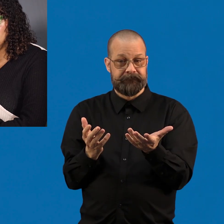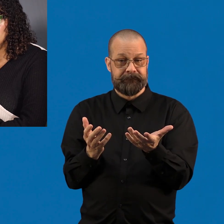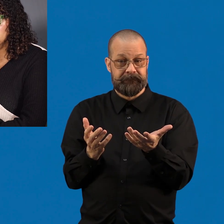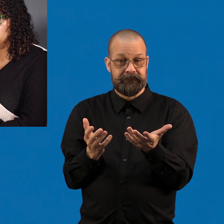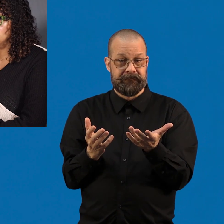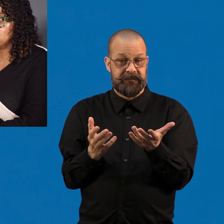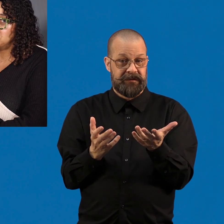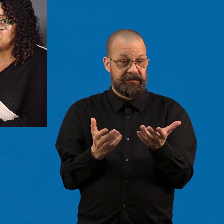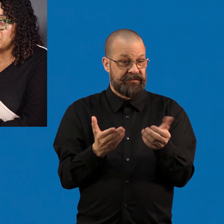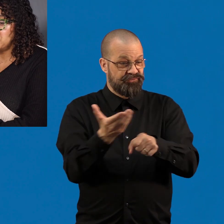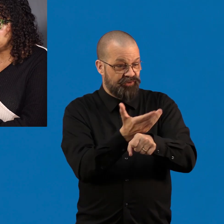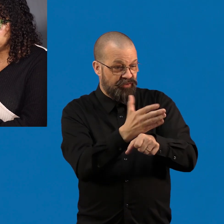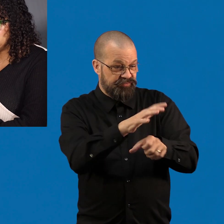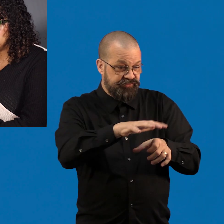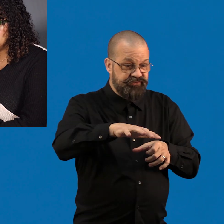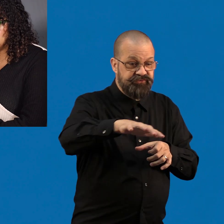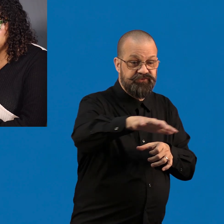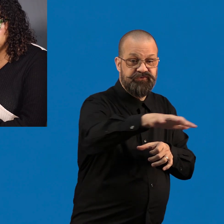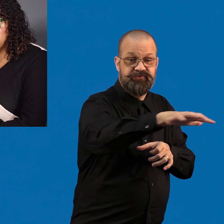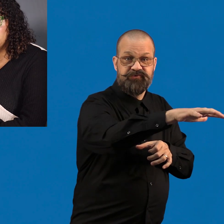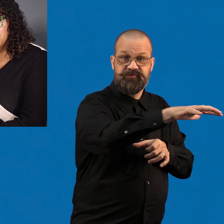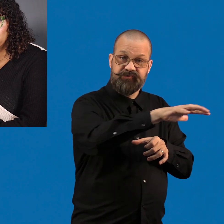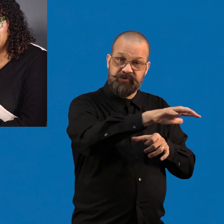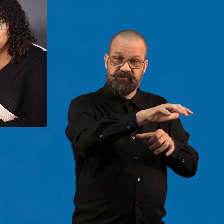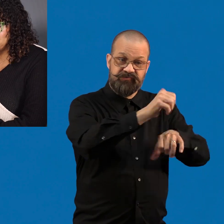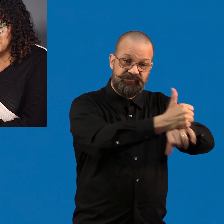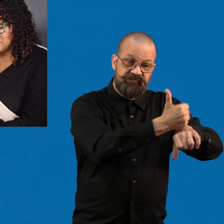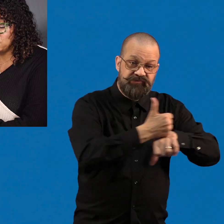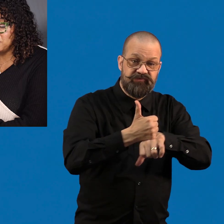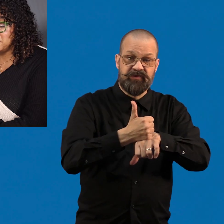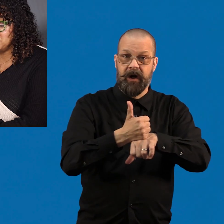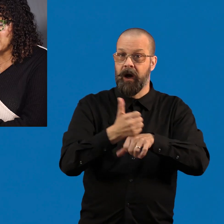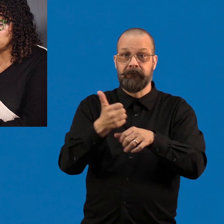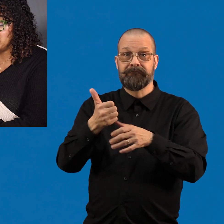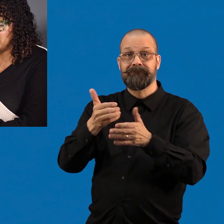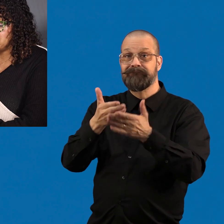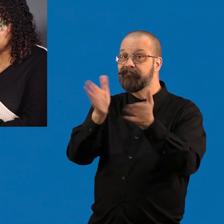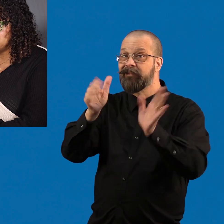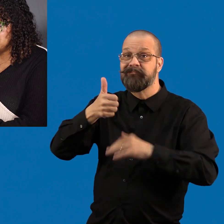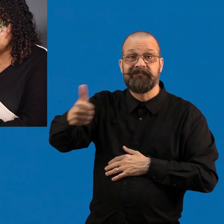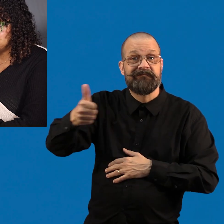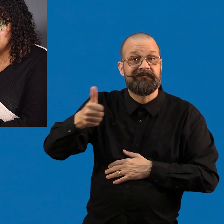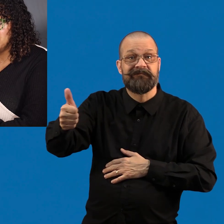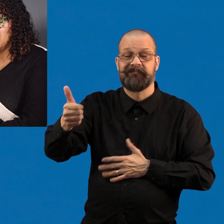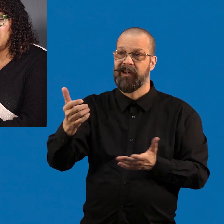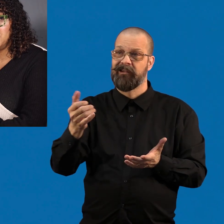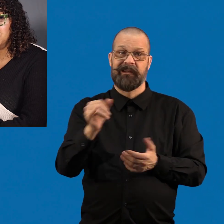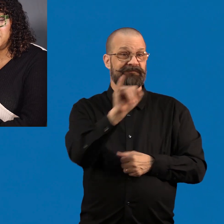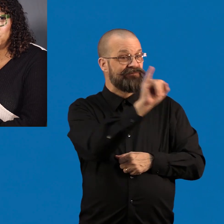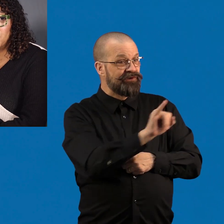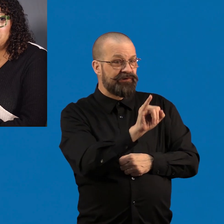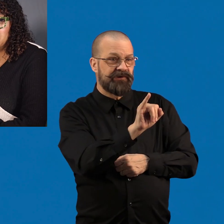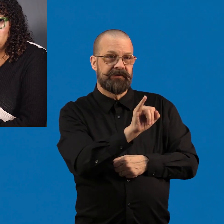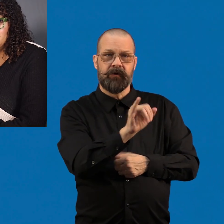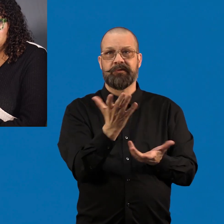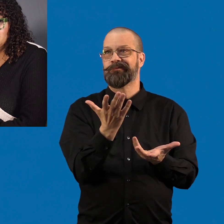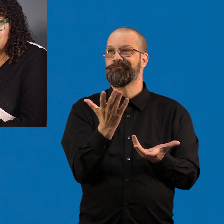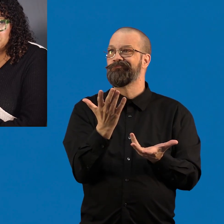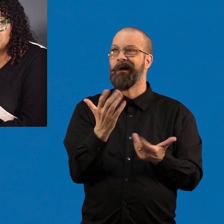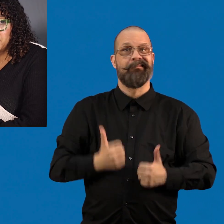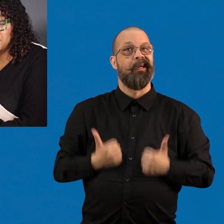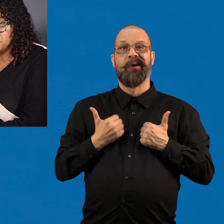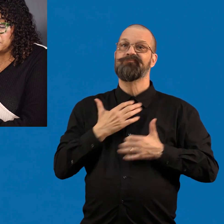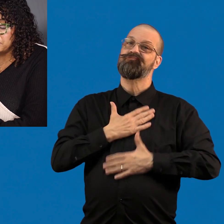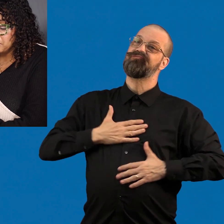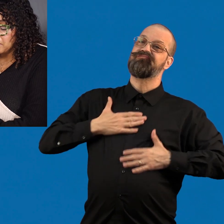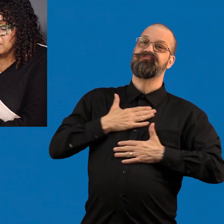accessibility, the built environment, public transportation, healthcare coverage, and enjoyment and quality of